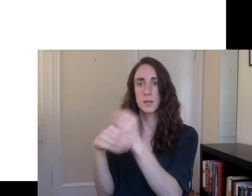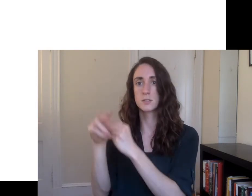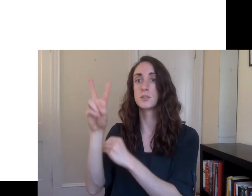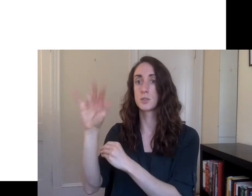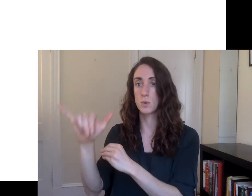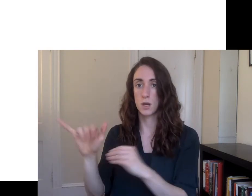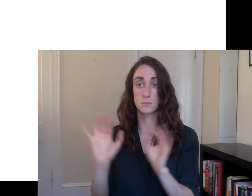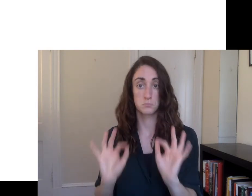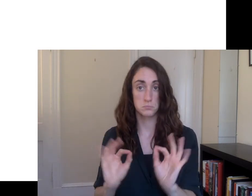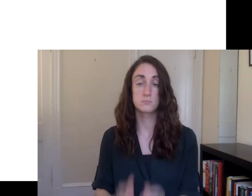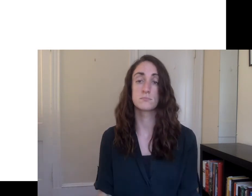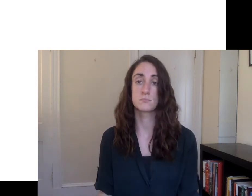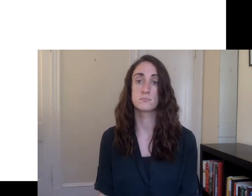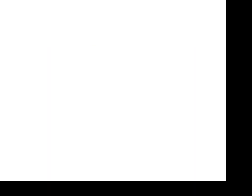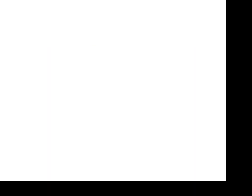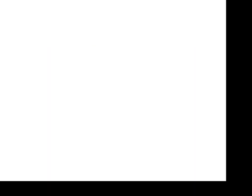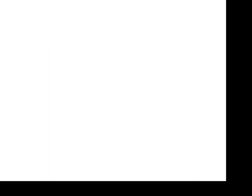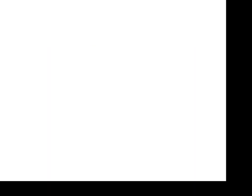the other side.